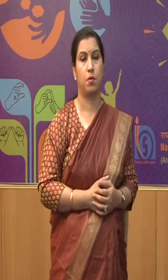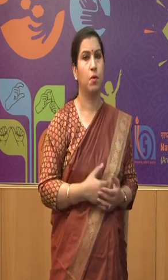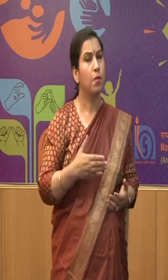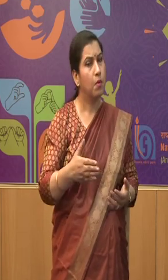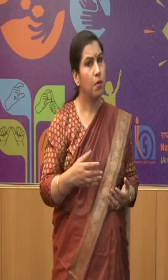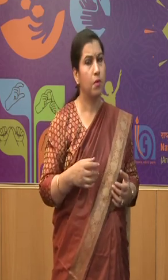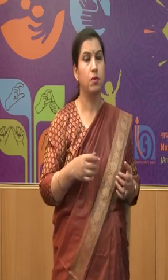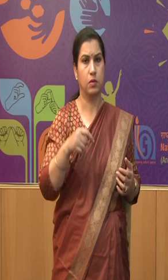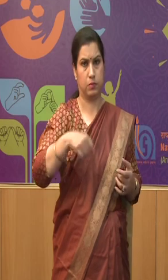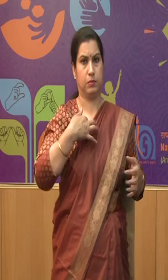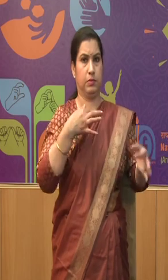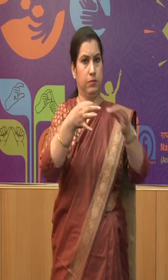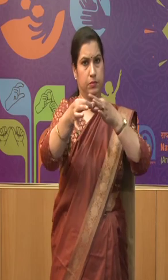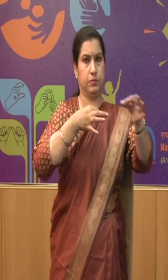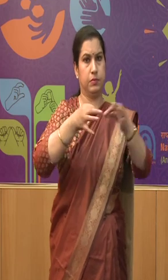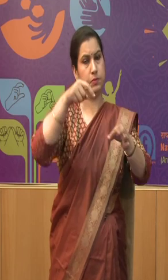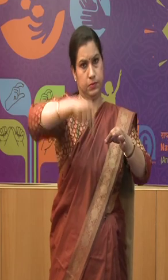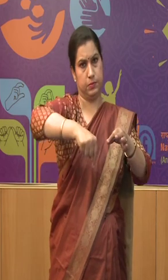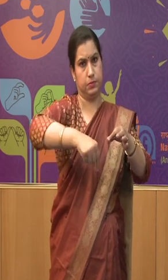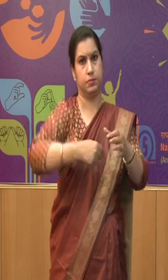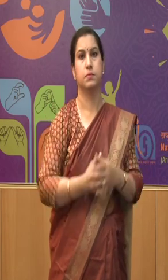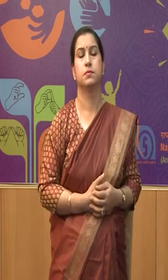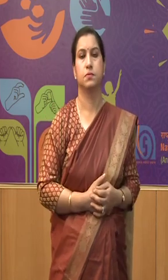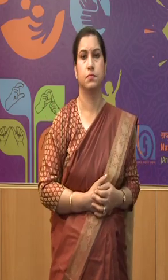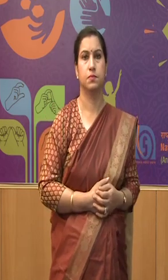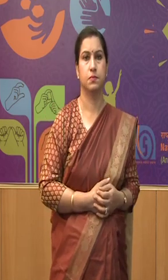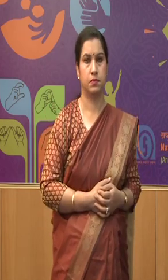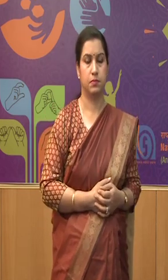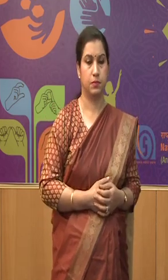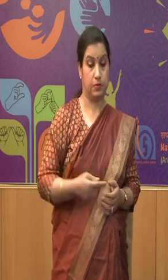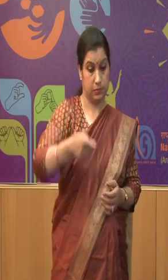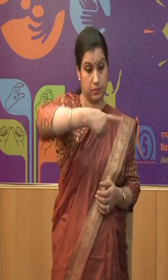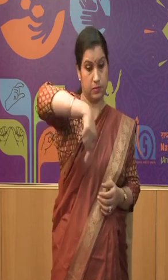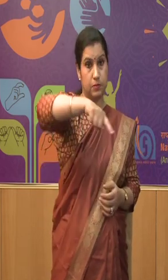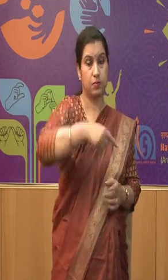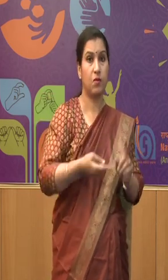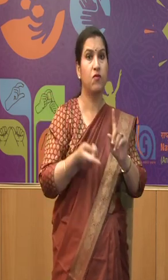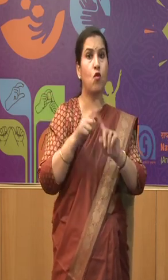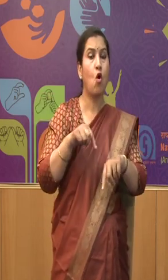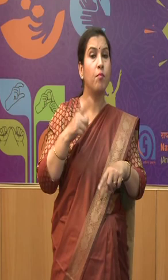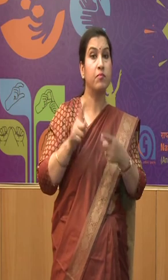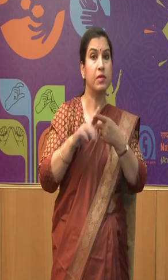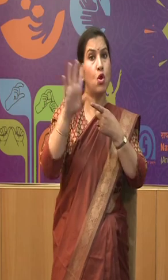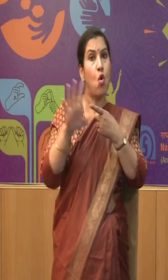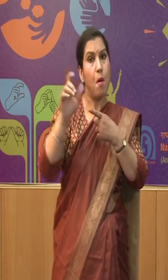Well, let me explain this to you. They were European